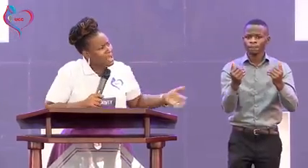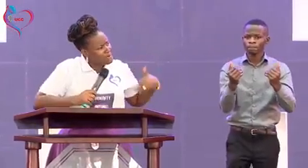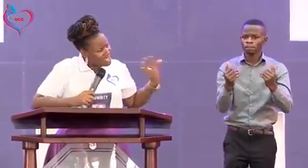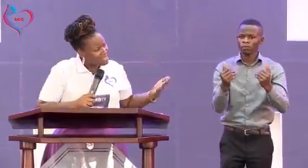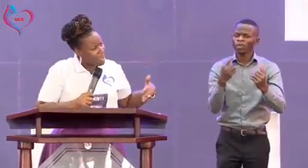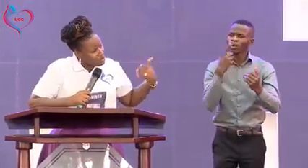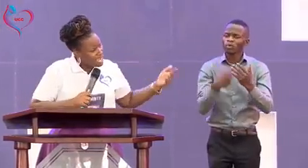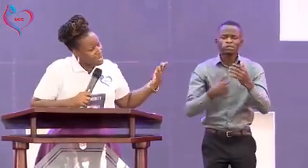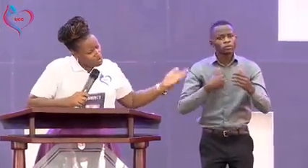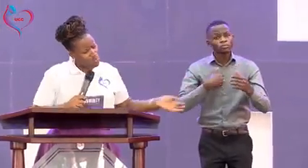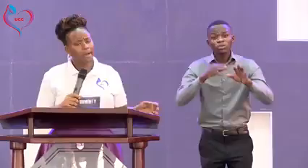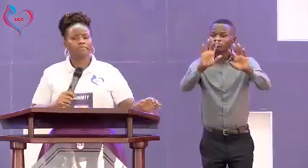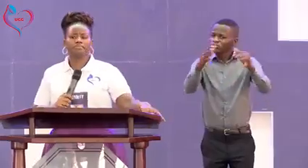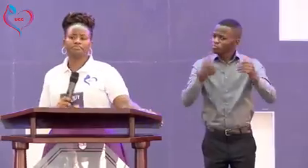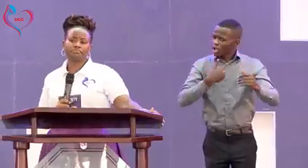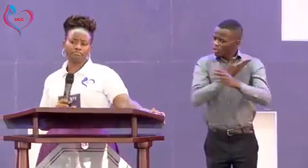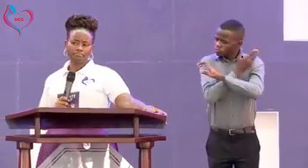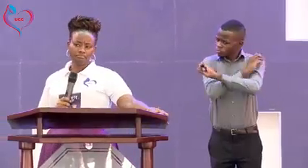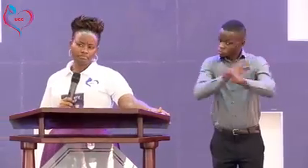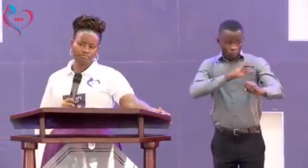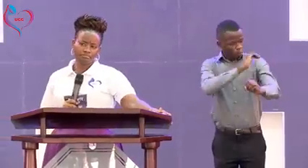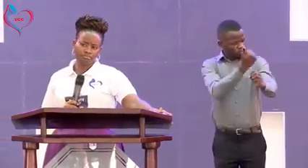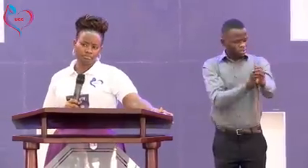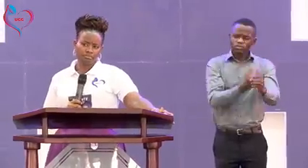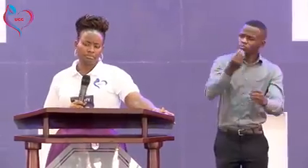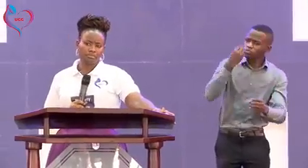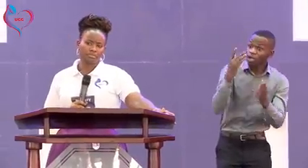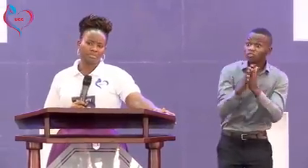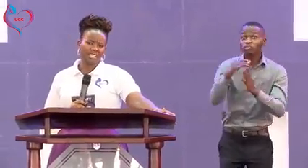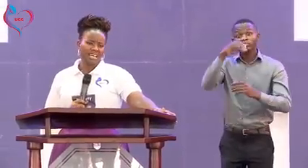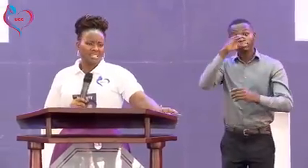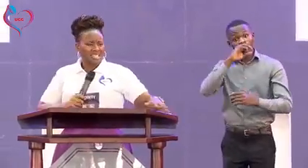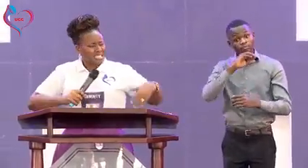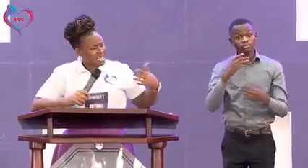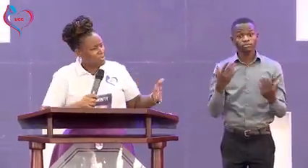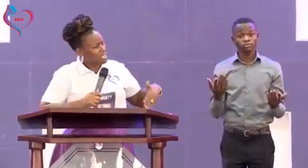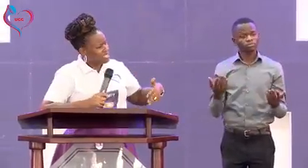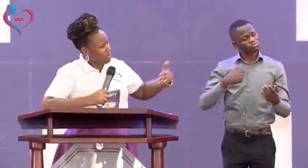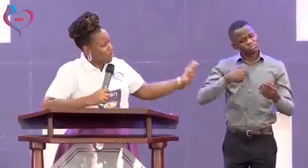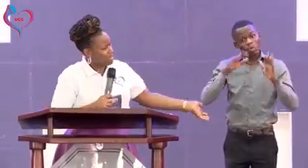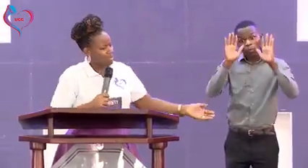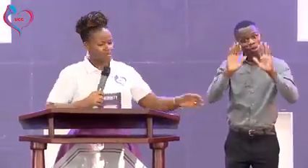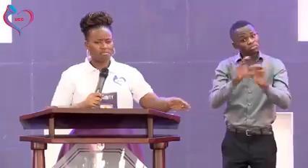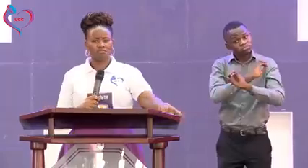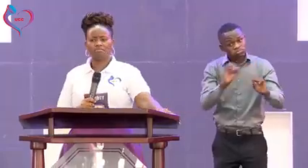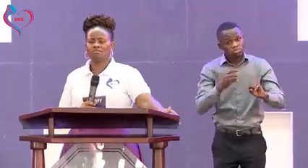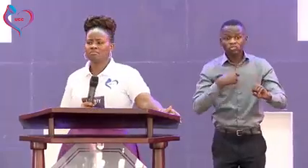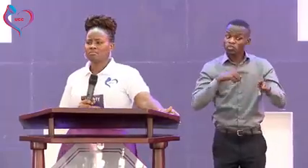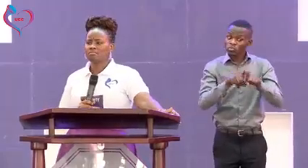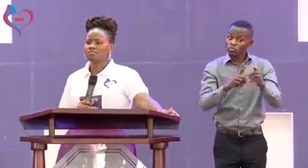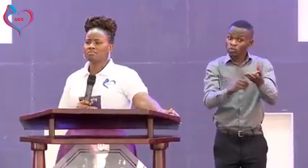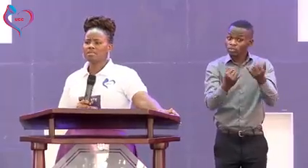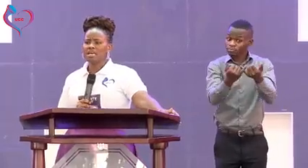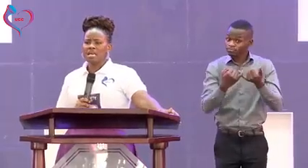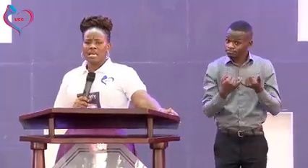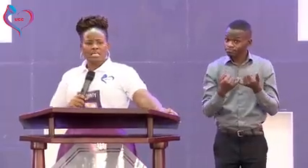doesn't sirina buyinza kuliana kunywa? Don't I have any authority to eat and drink? Nze sirina buyinza kuwasa. Don't I have any